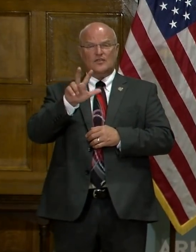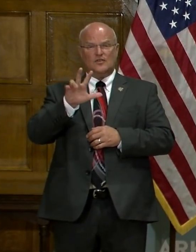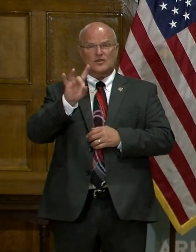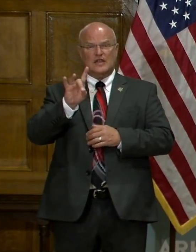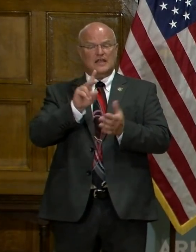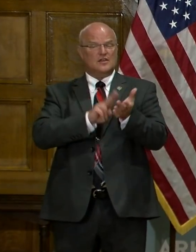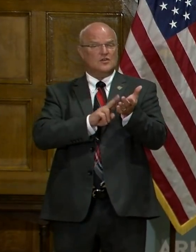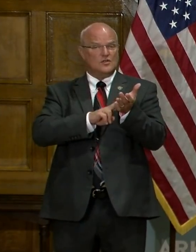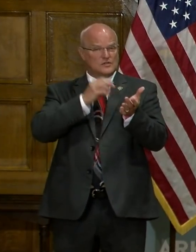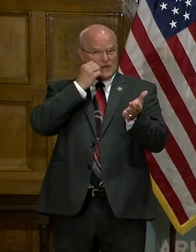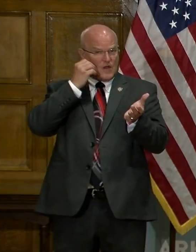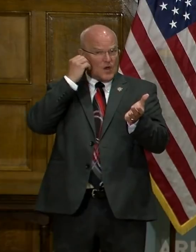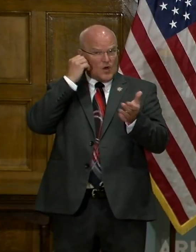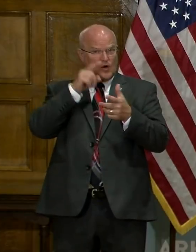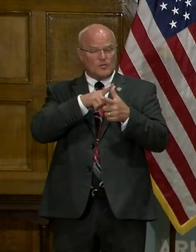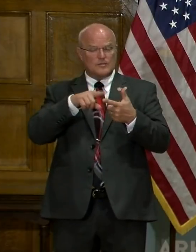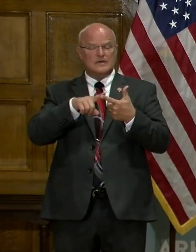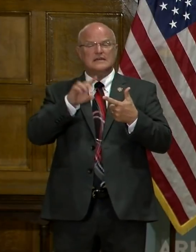138 are in nursing homes,